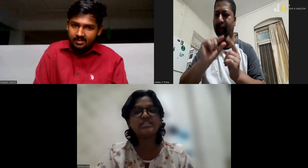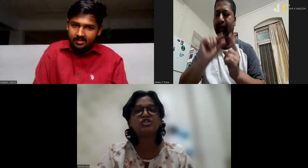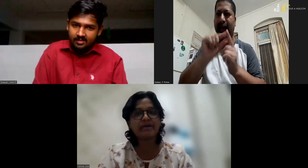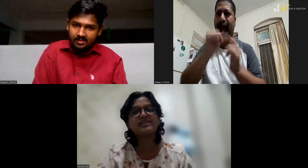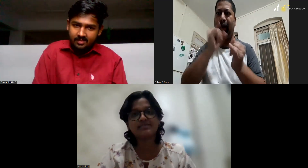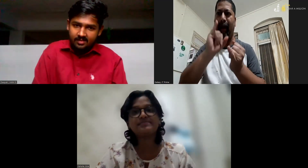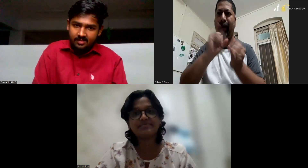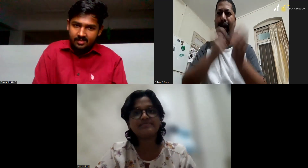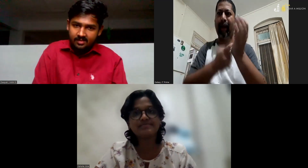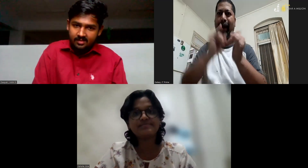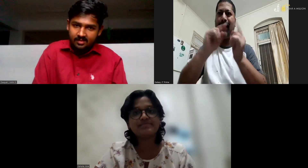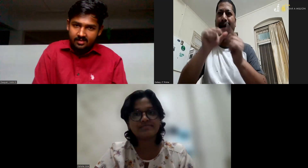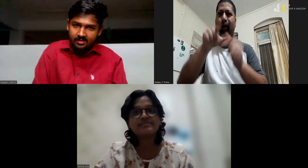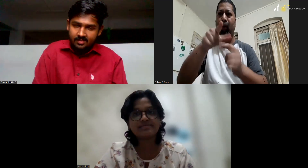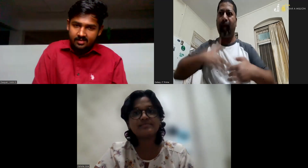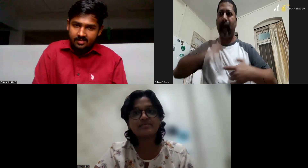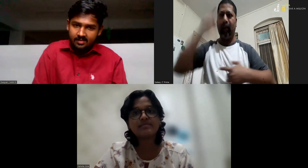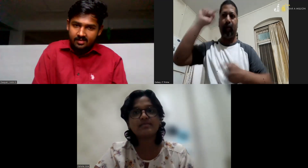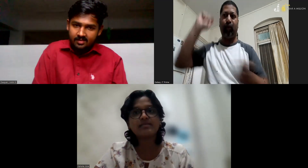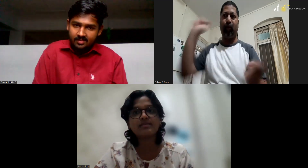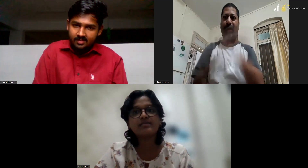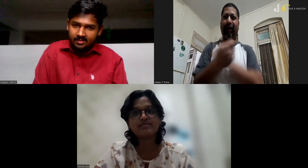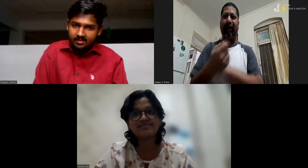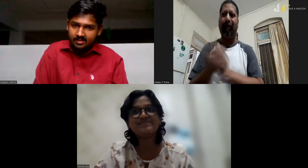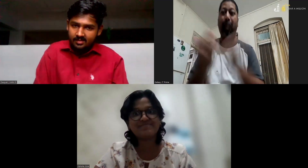for example, you wanted to go on a tracking,